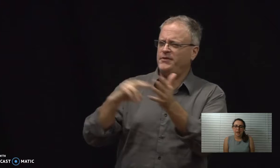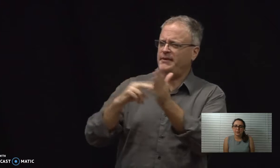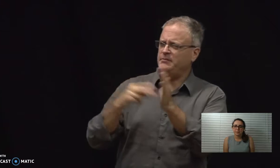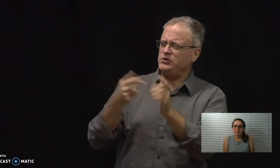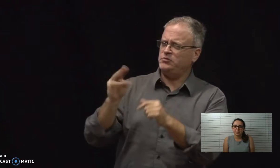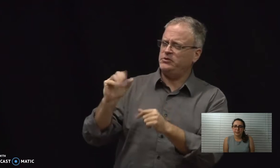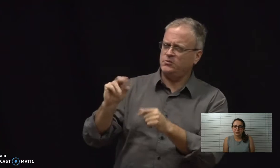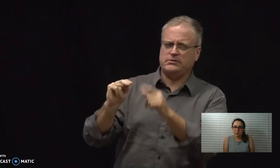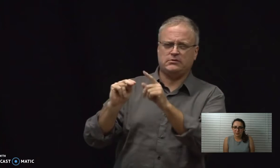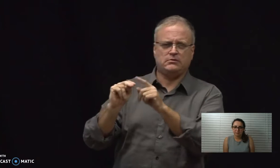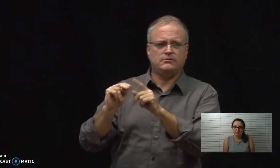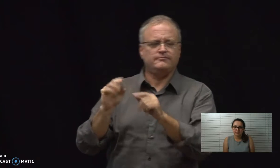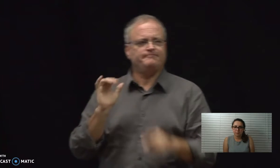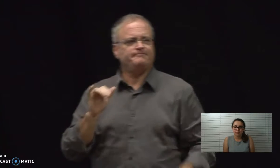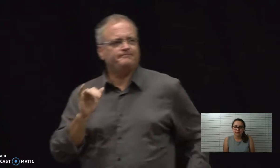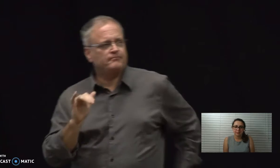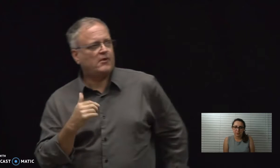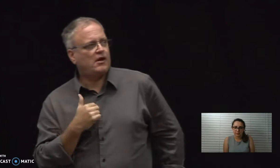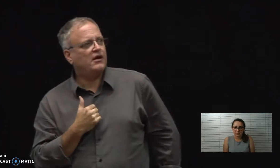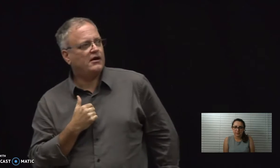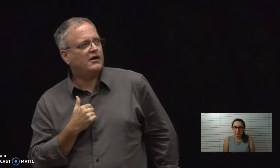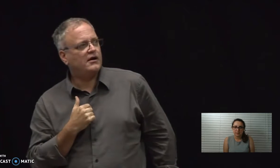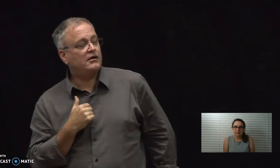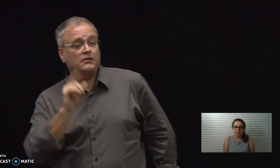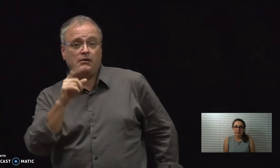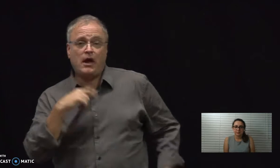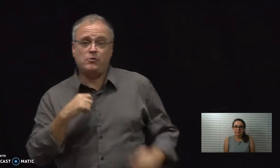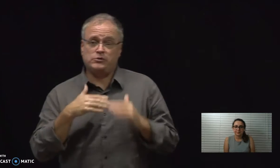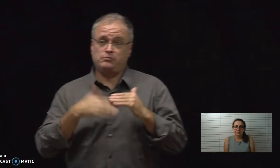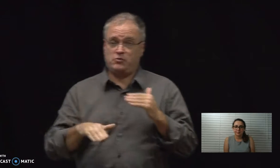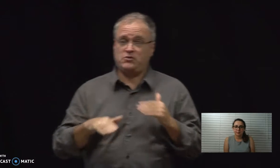But how do you express yourself like a human? What is a human?